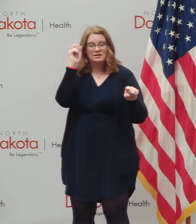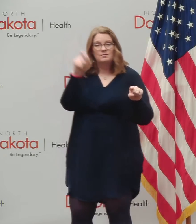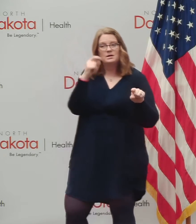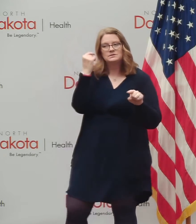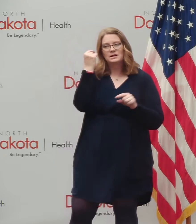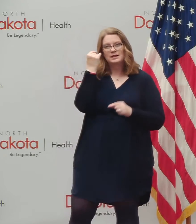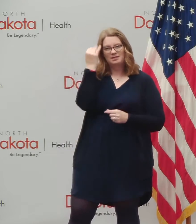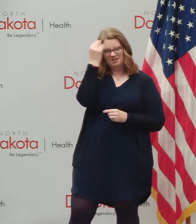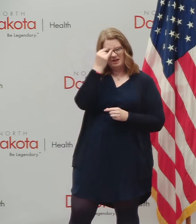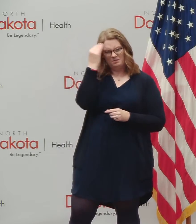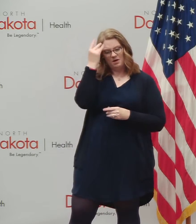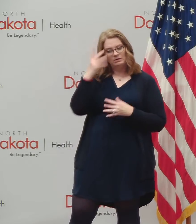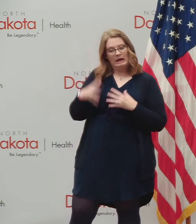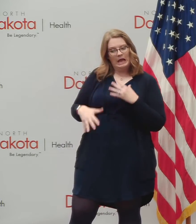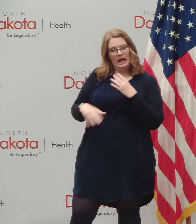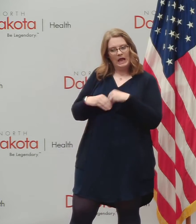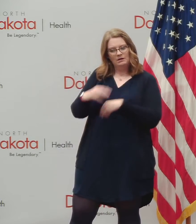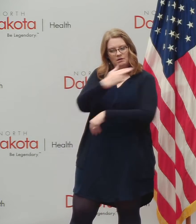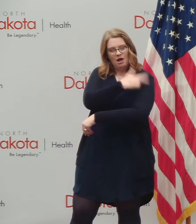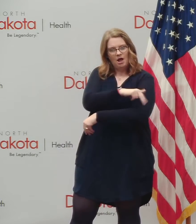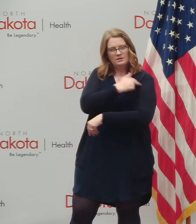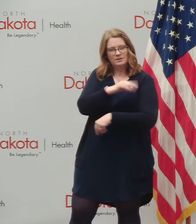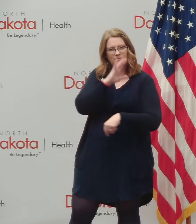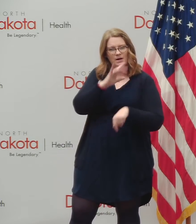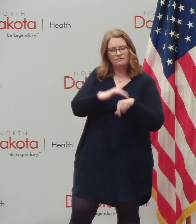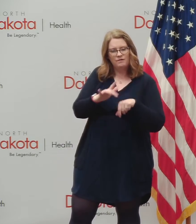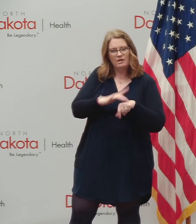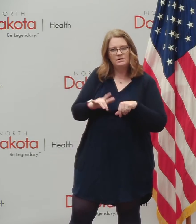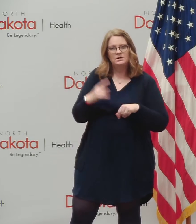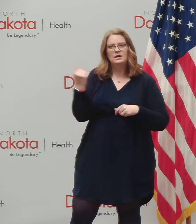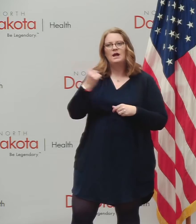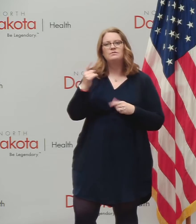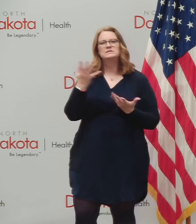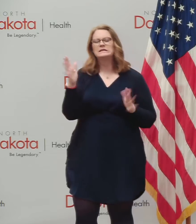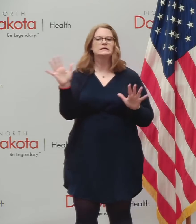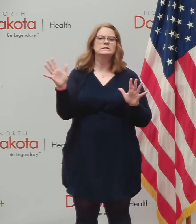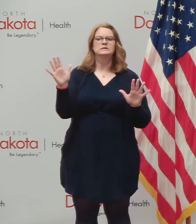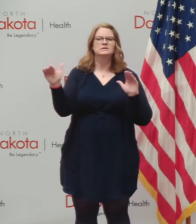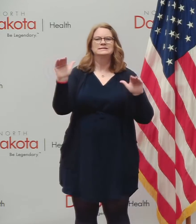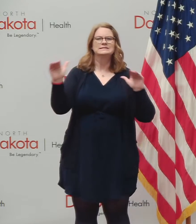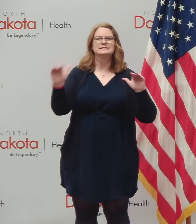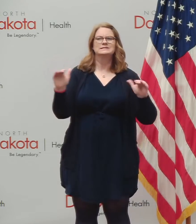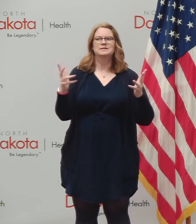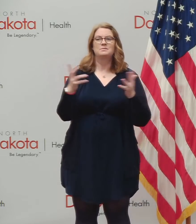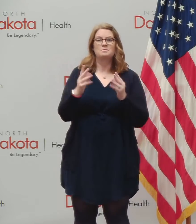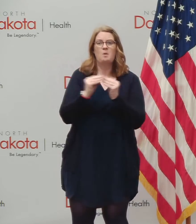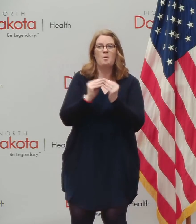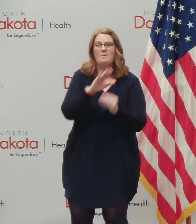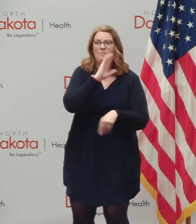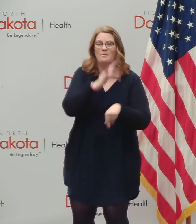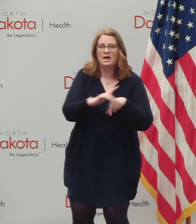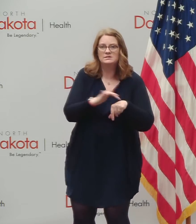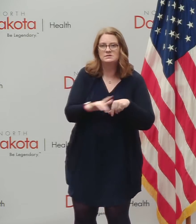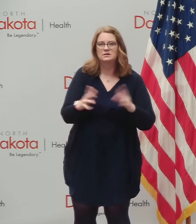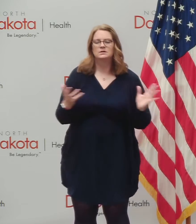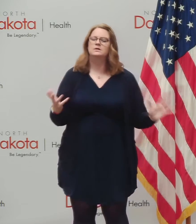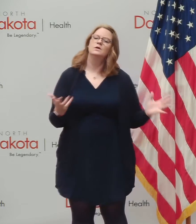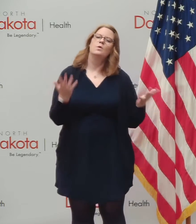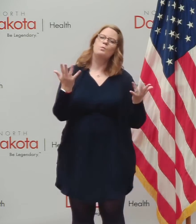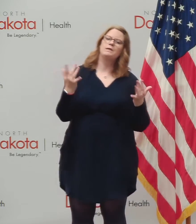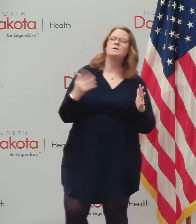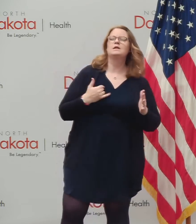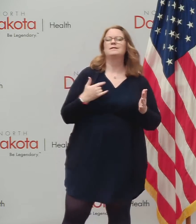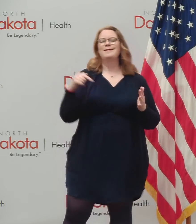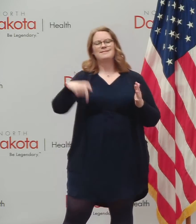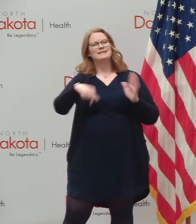building hospital capacity, because everyone's like, how do we get more beds? How do we get more beds? How about we as a state decide we don't need as many beds? And the way we don't need